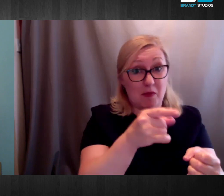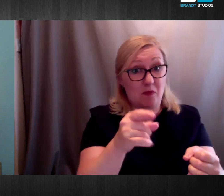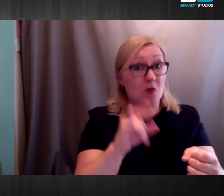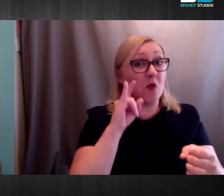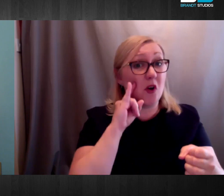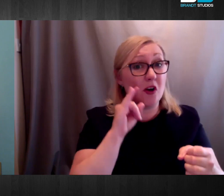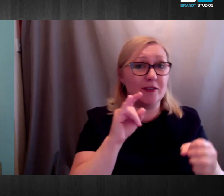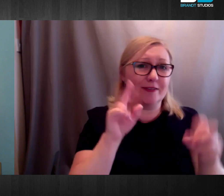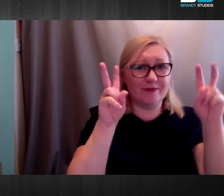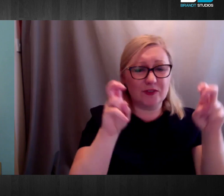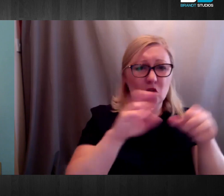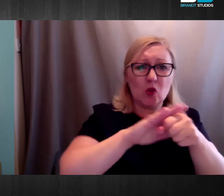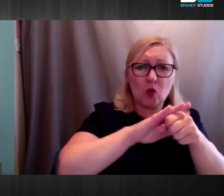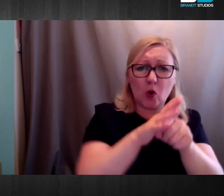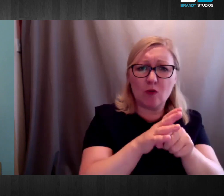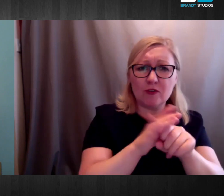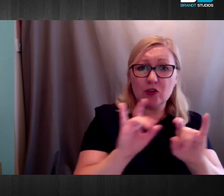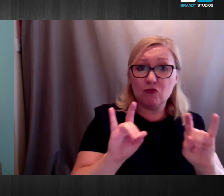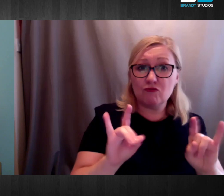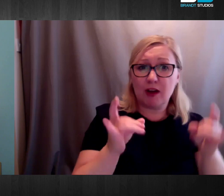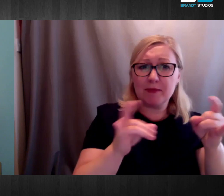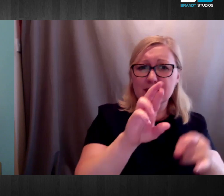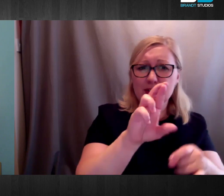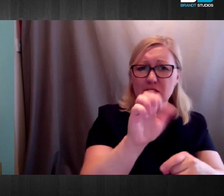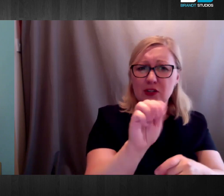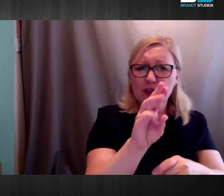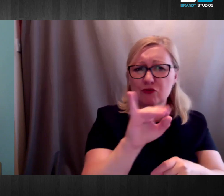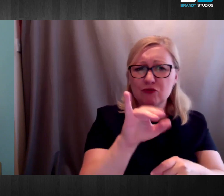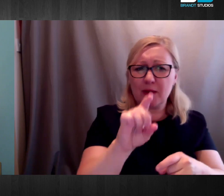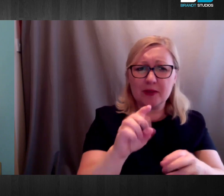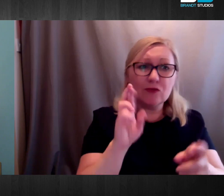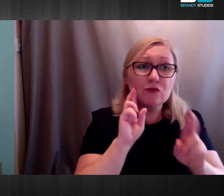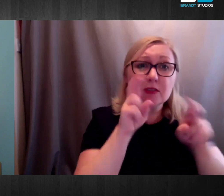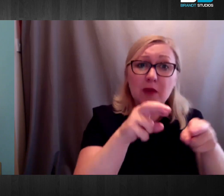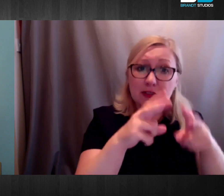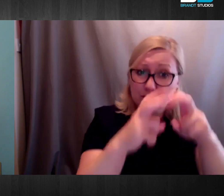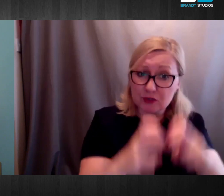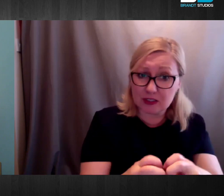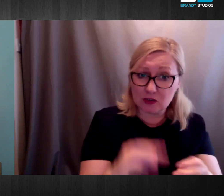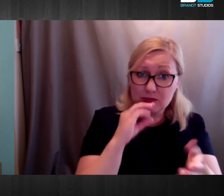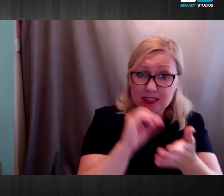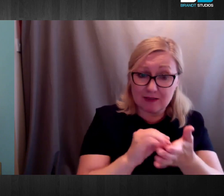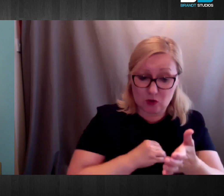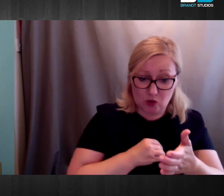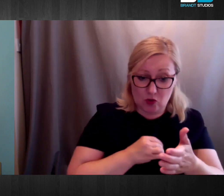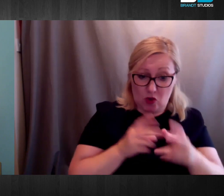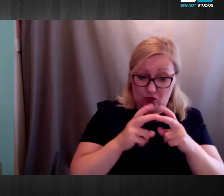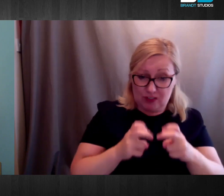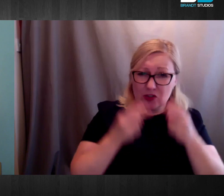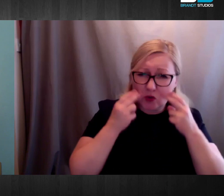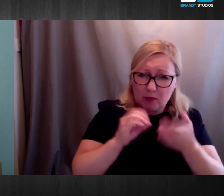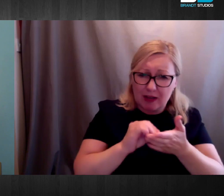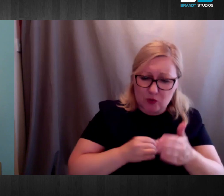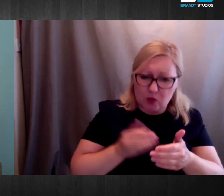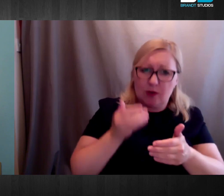spend in the same way on every phase of the research process as we normally would. Something has to give, schedules have to be